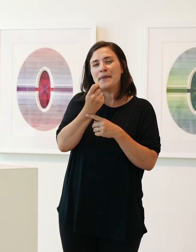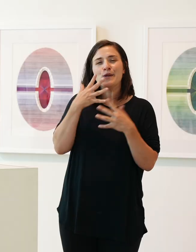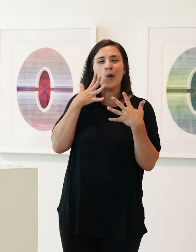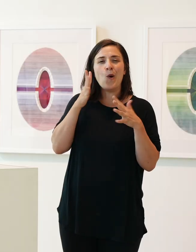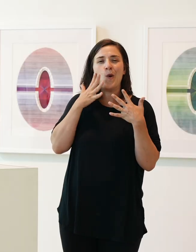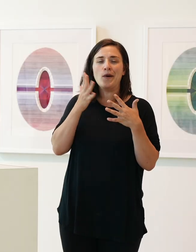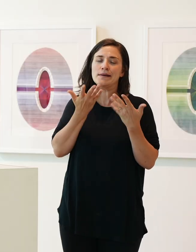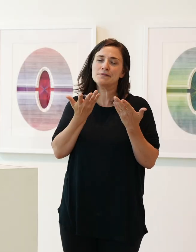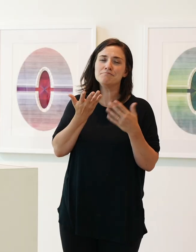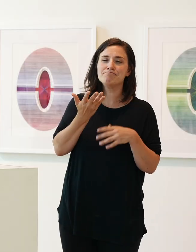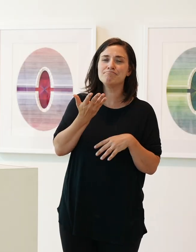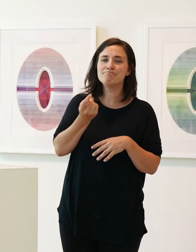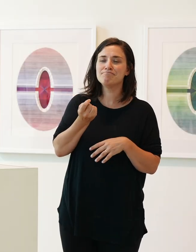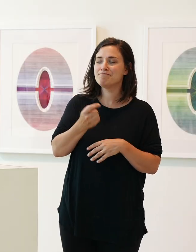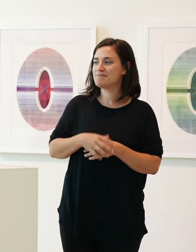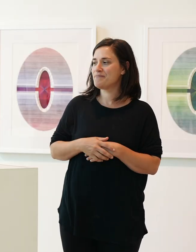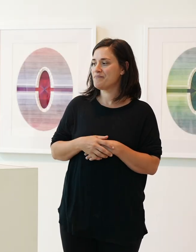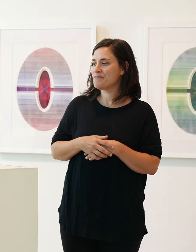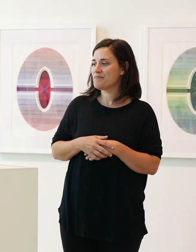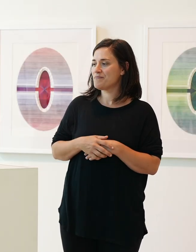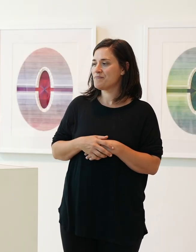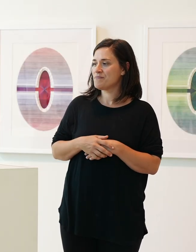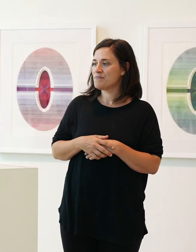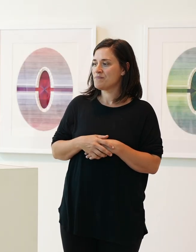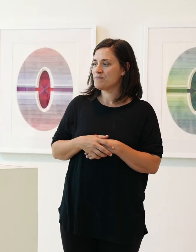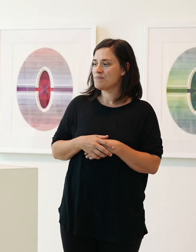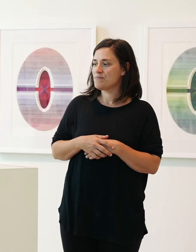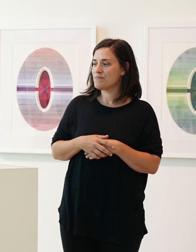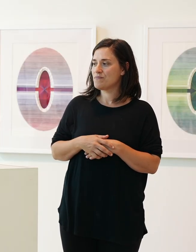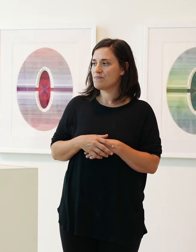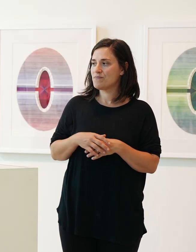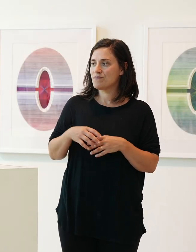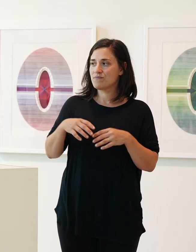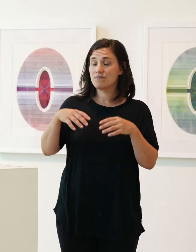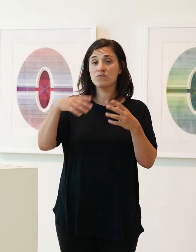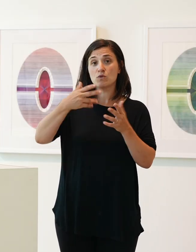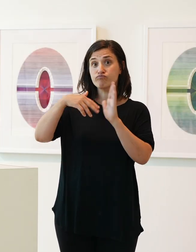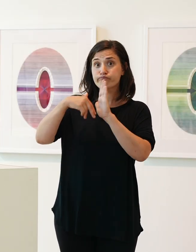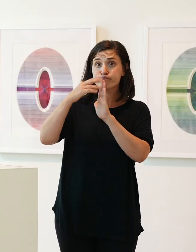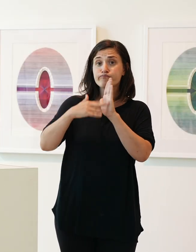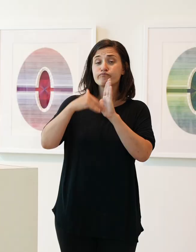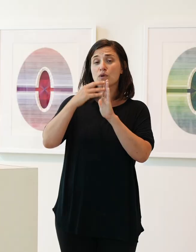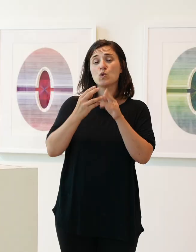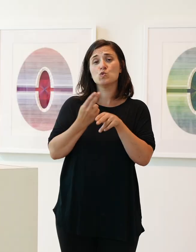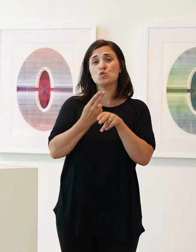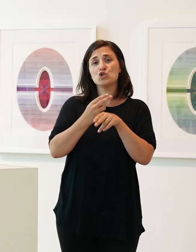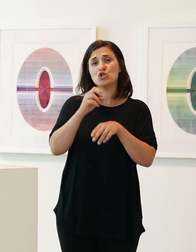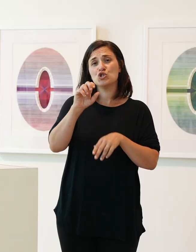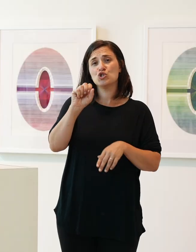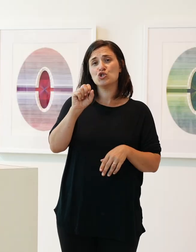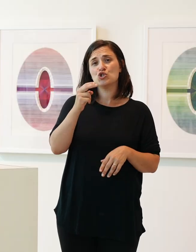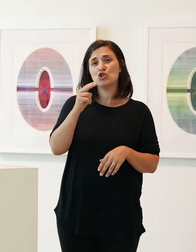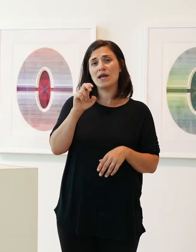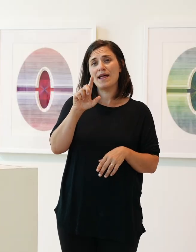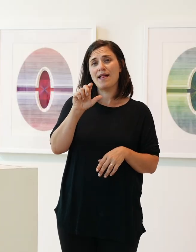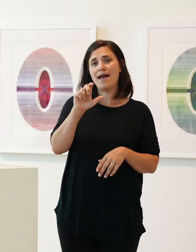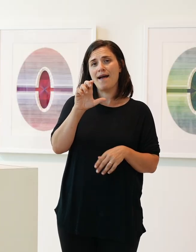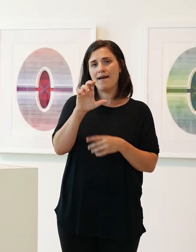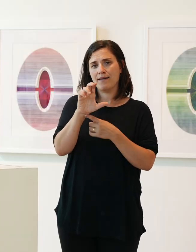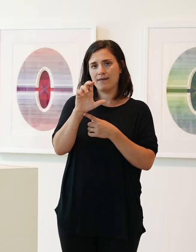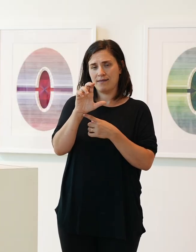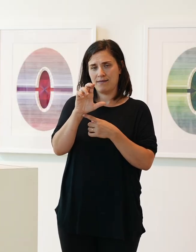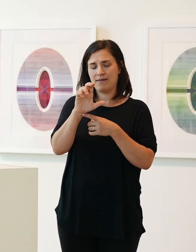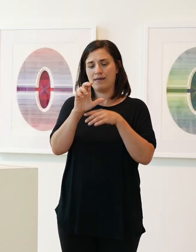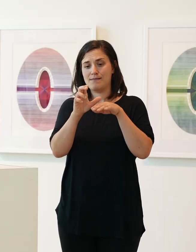by using the shellac between layers of lacquer, I was able to get this sheen to where it actually looks kind of